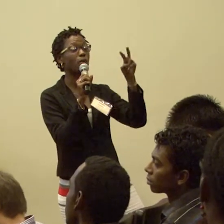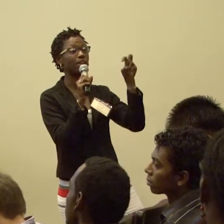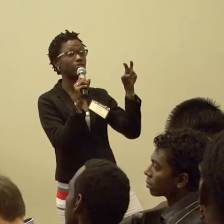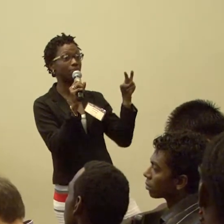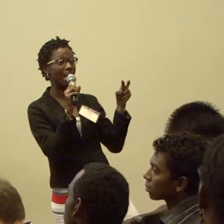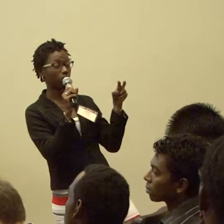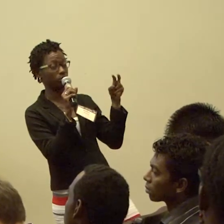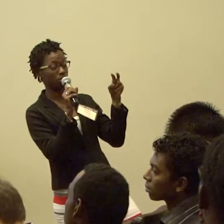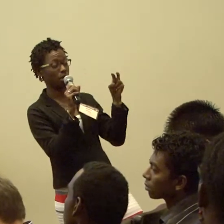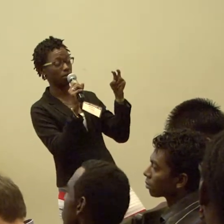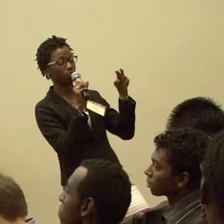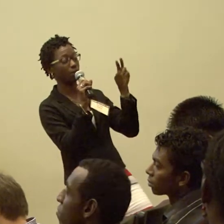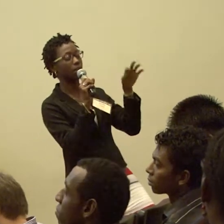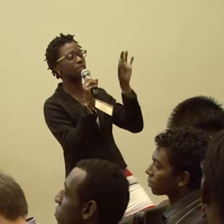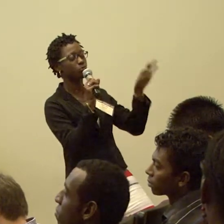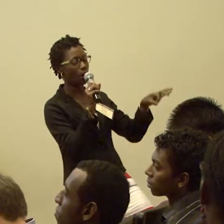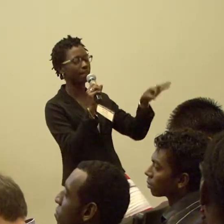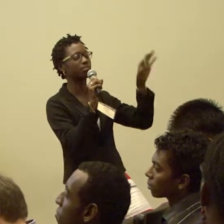being deprived from